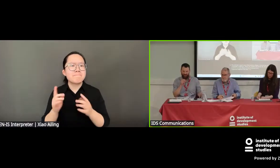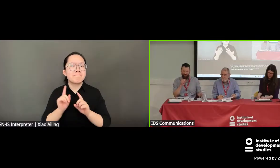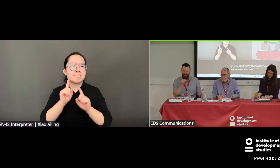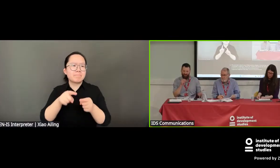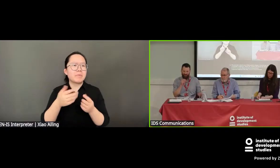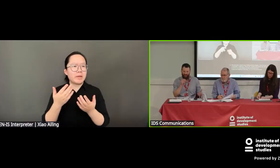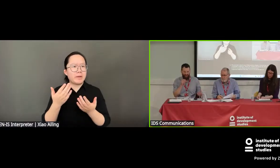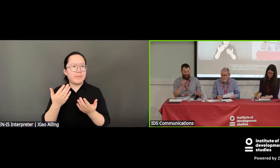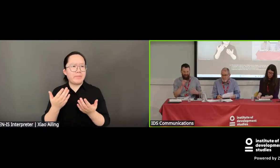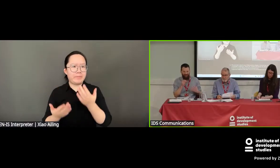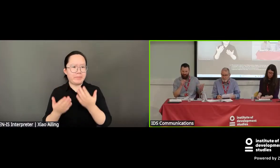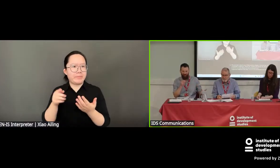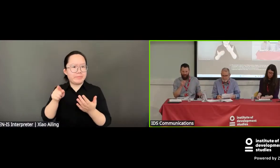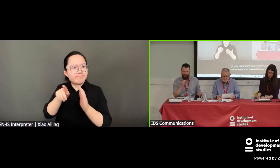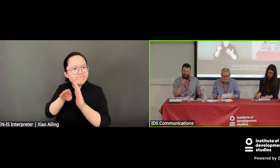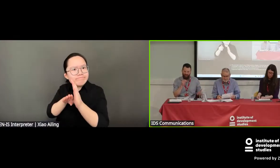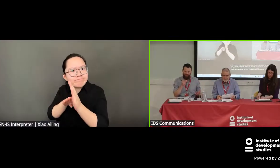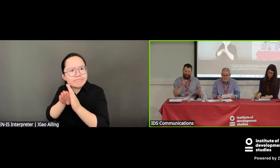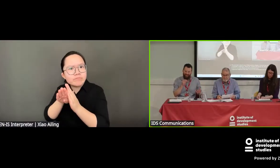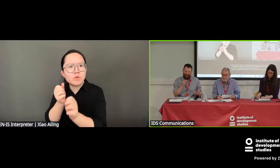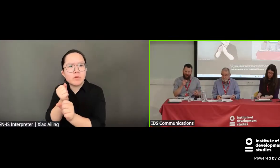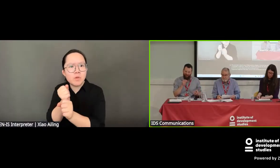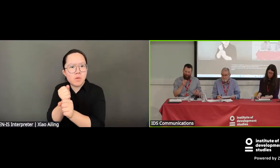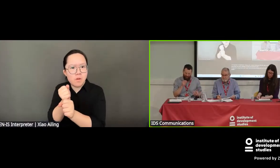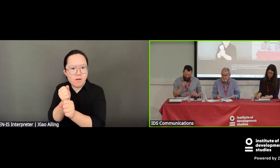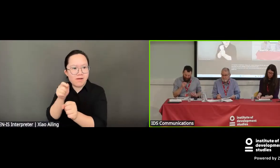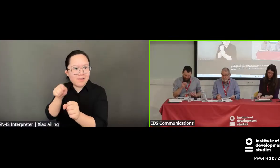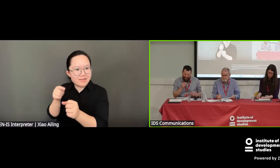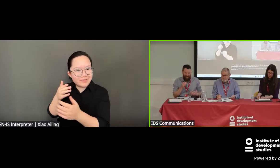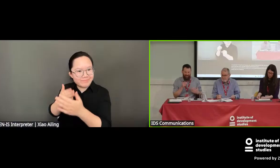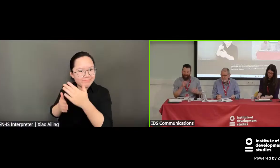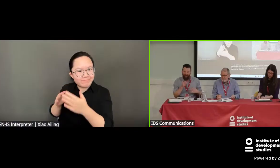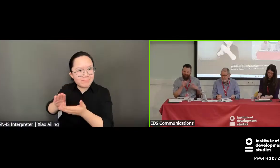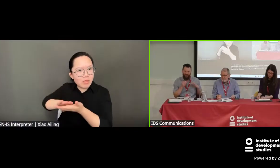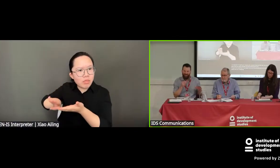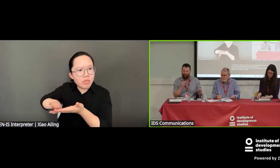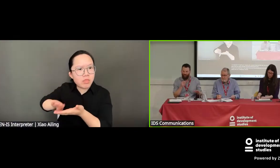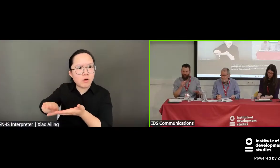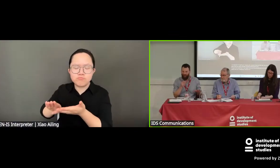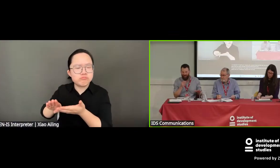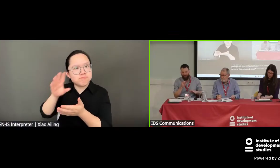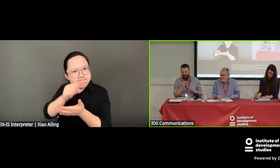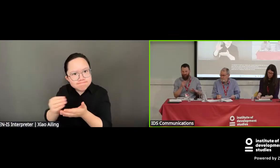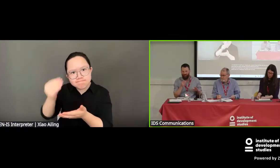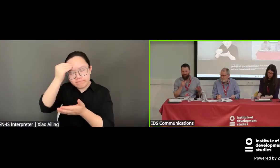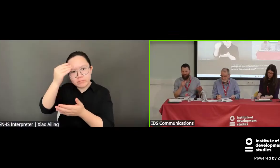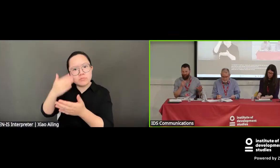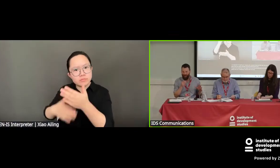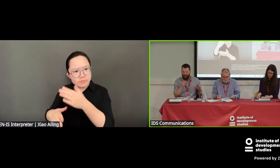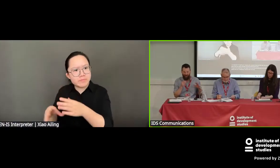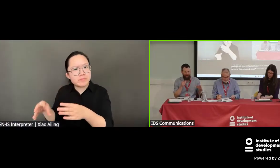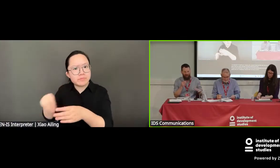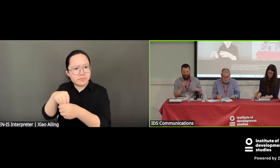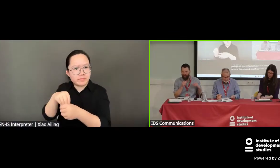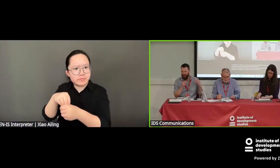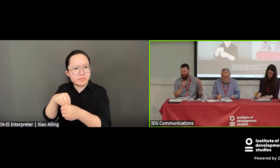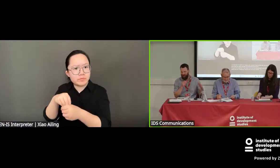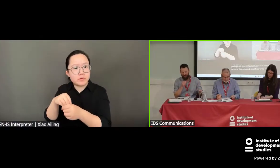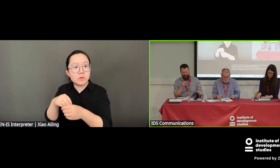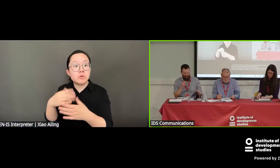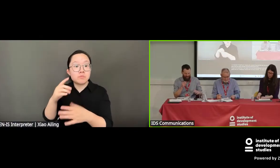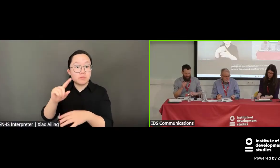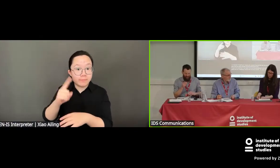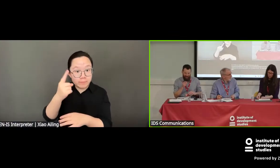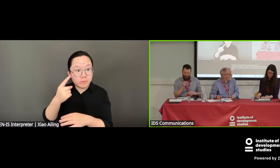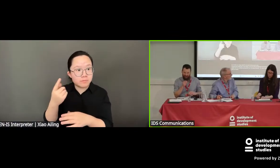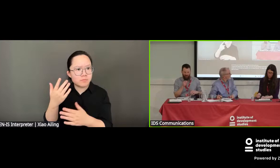not considering disability, then you're not being inclusive. So really, it doesn't matter what the theme of your NGO is, whether